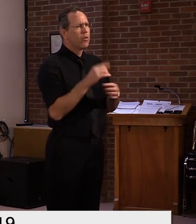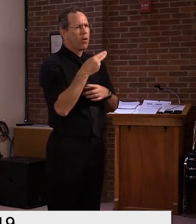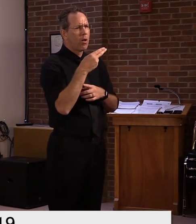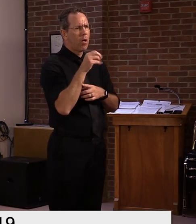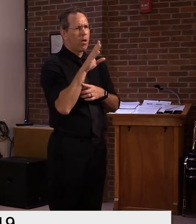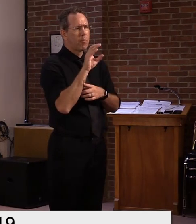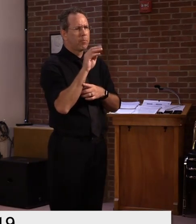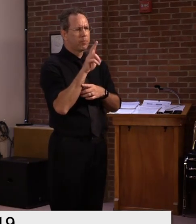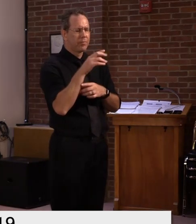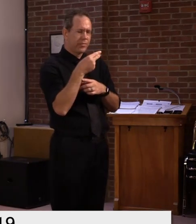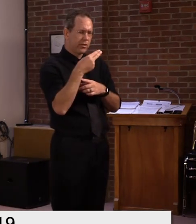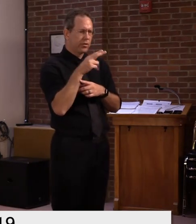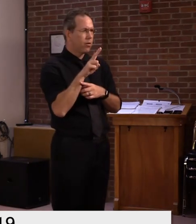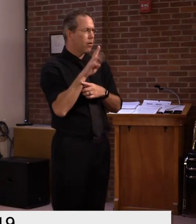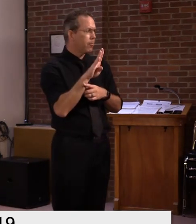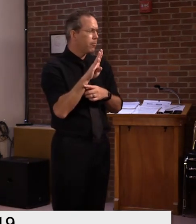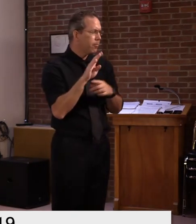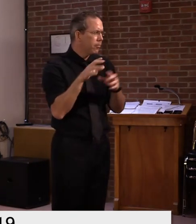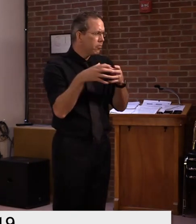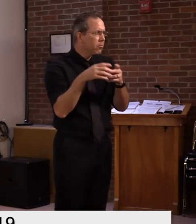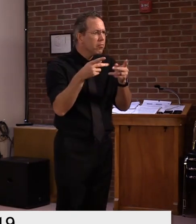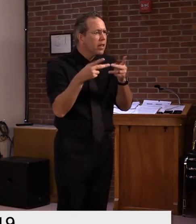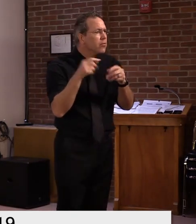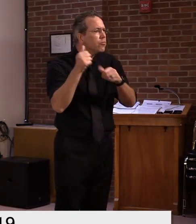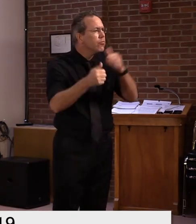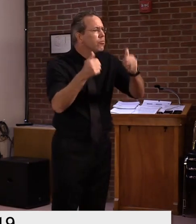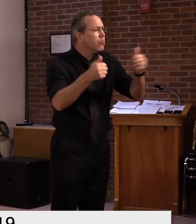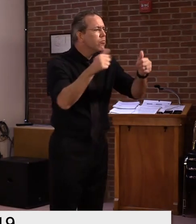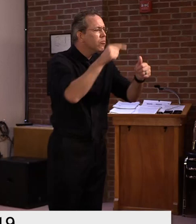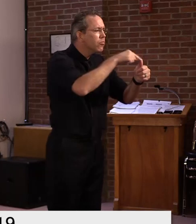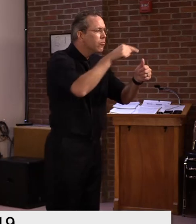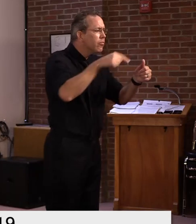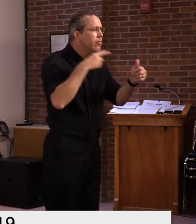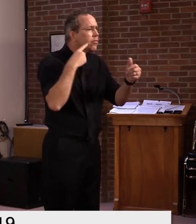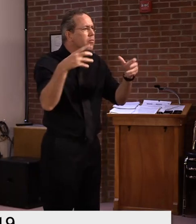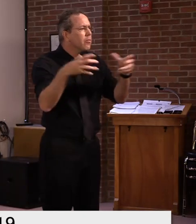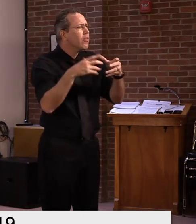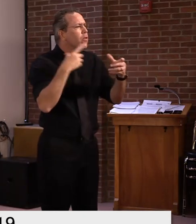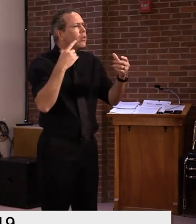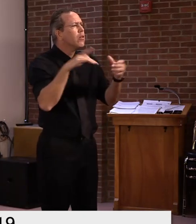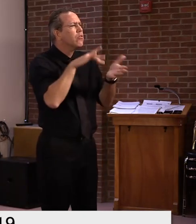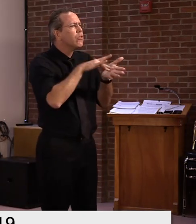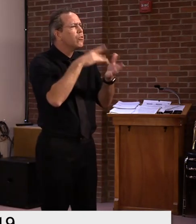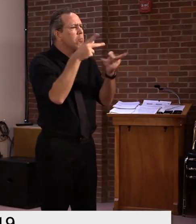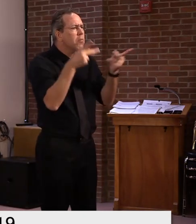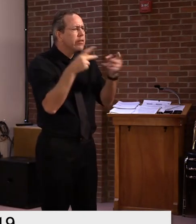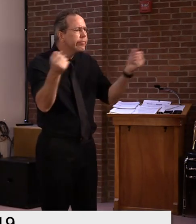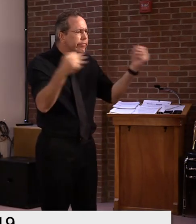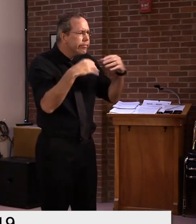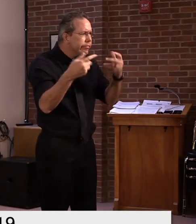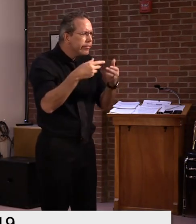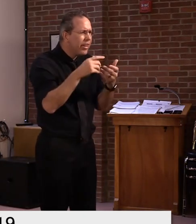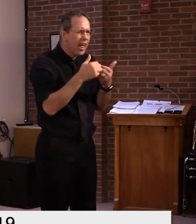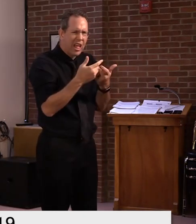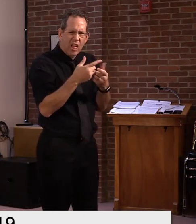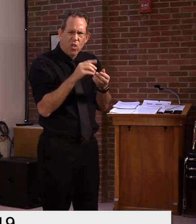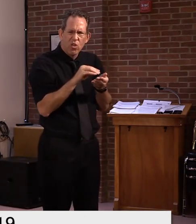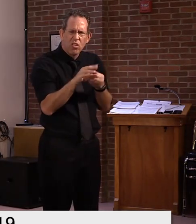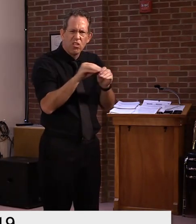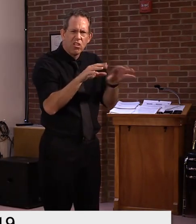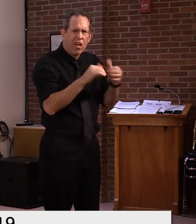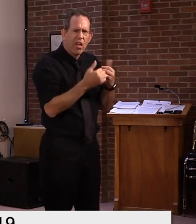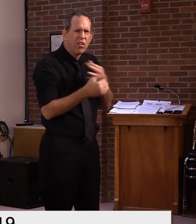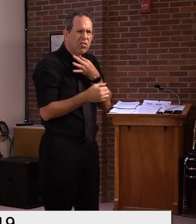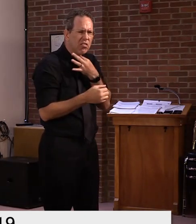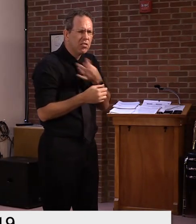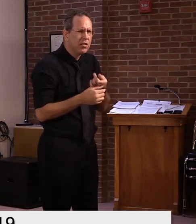one place, how is that going to help prevent the spread of COVID-19? Well, let me just say we've